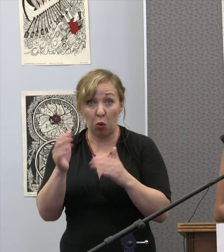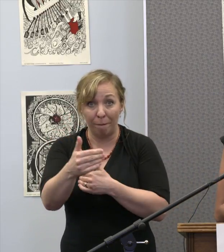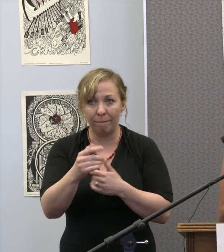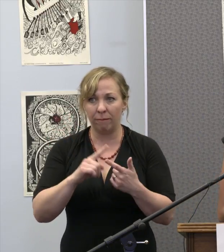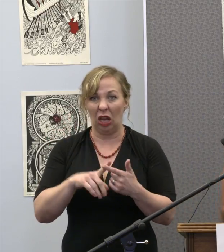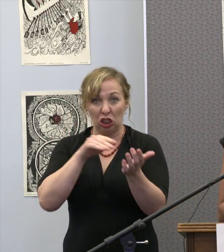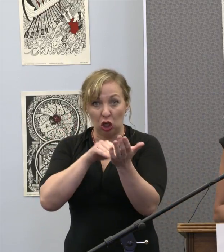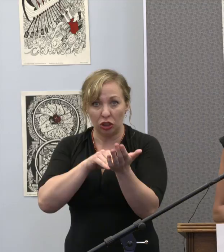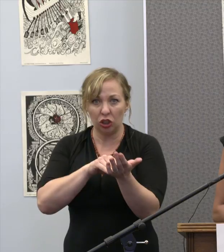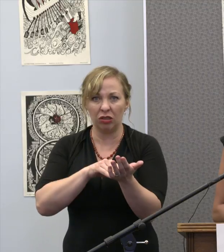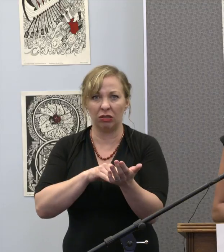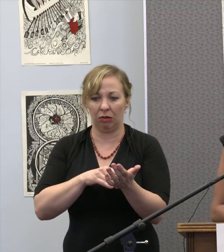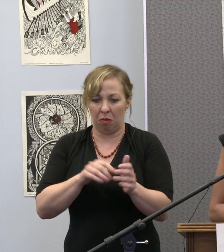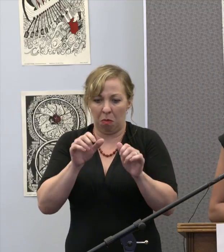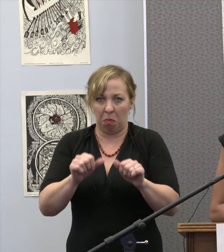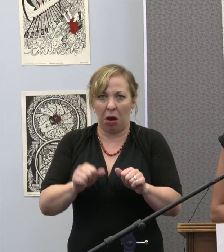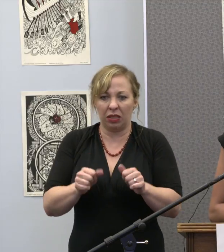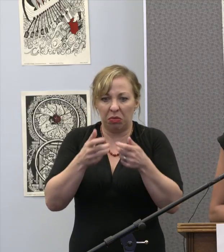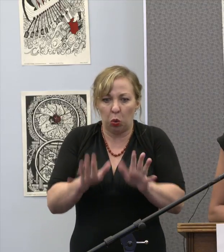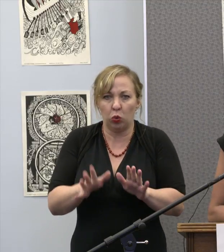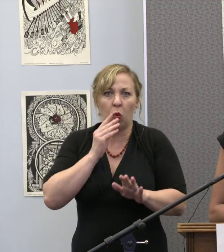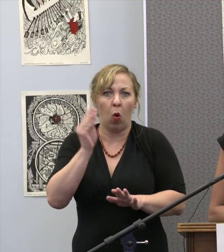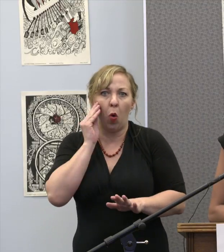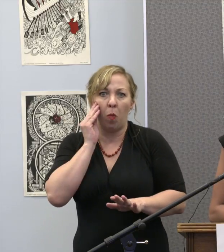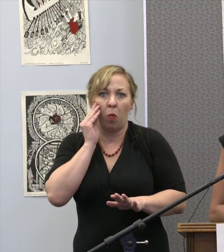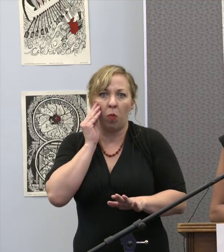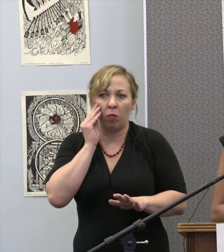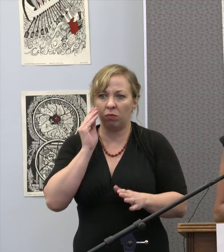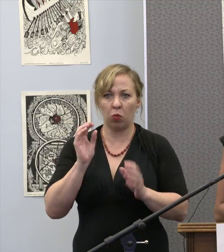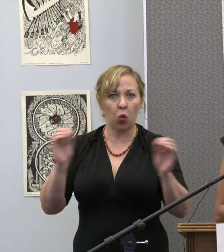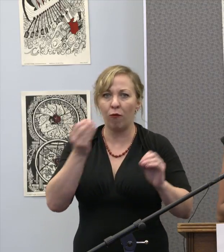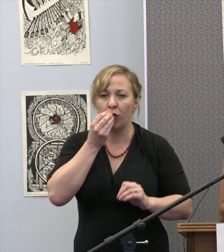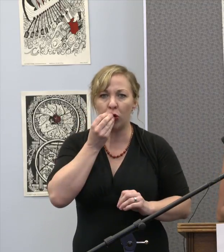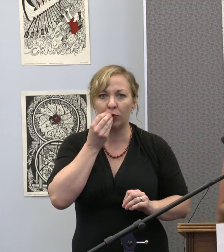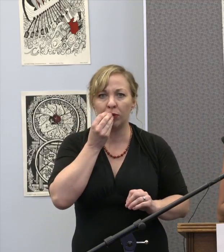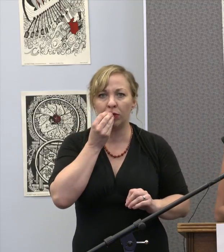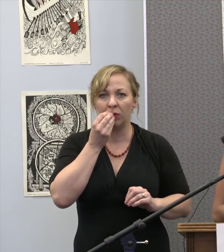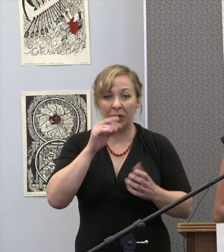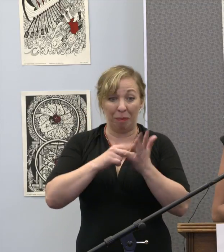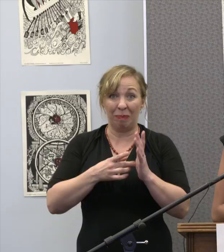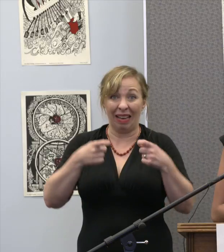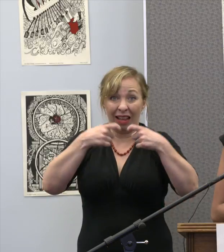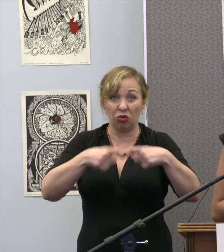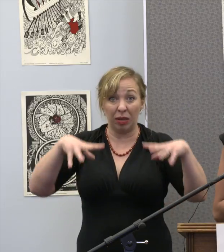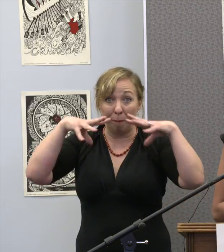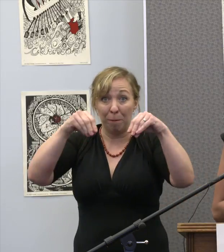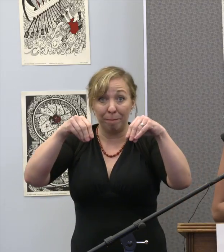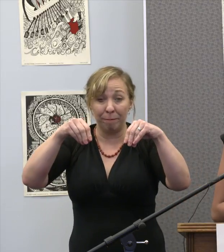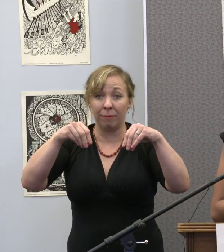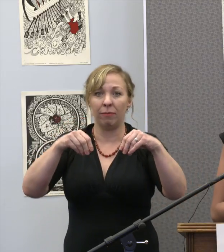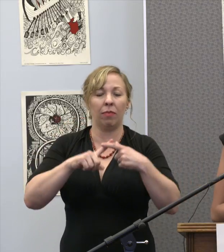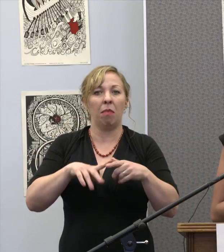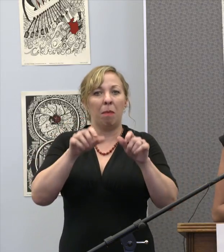doctor's visit could result in homelessness. It could mean us going hungry. It could mean lights out. And it